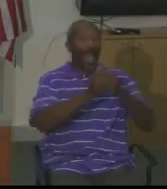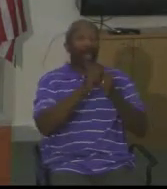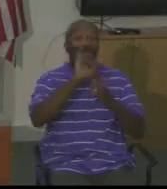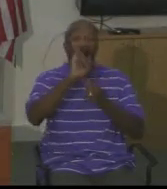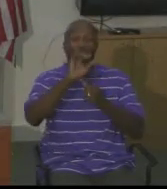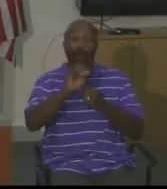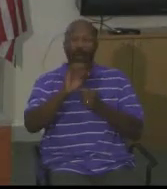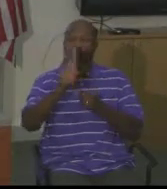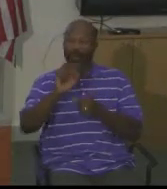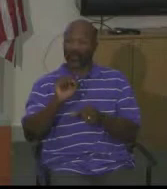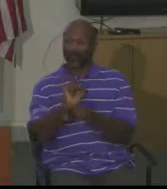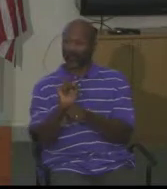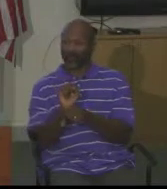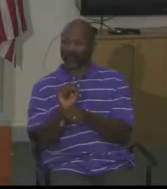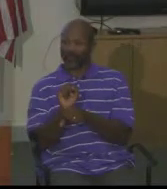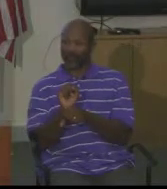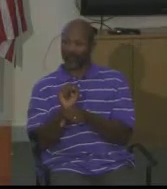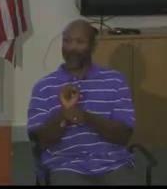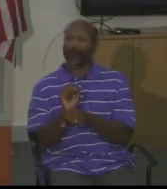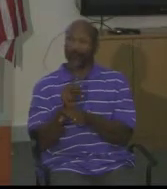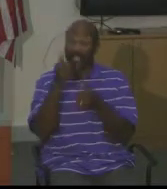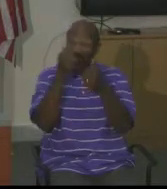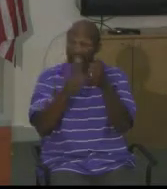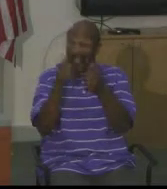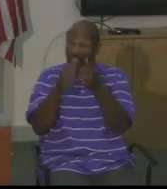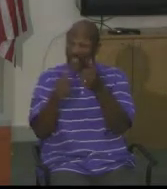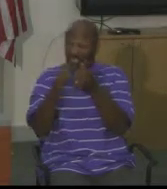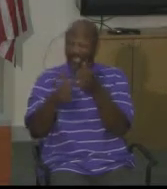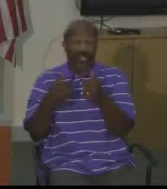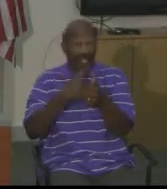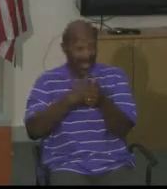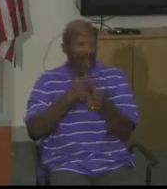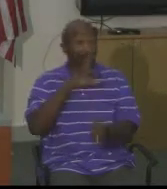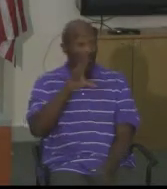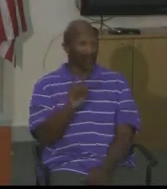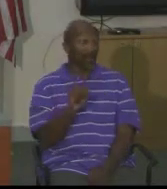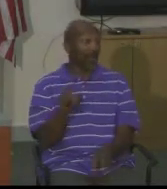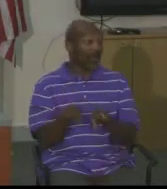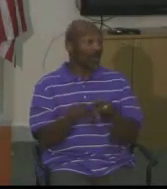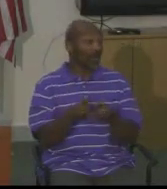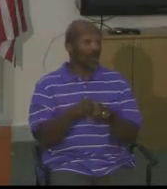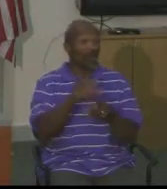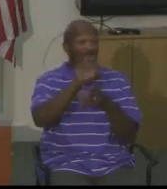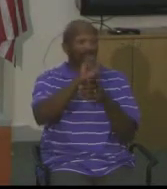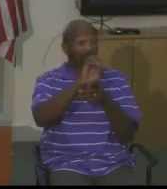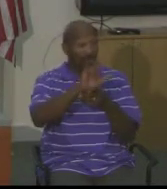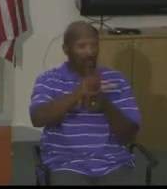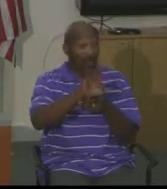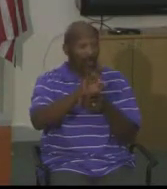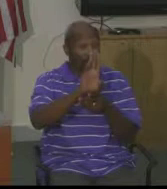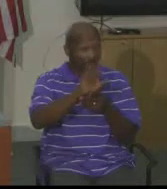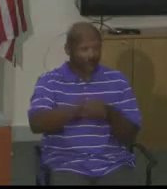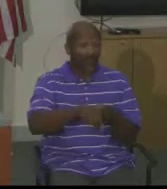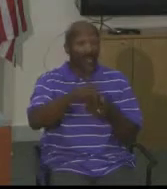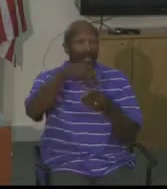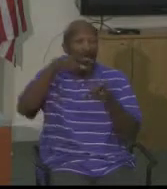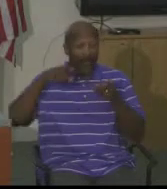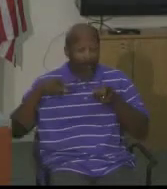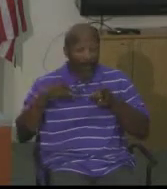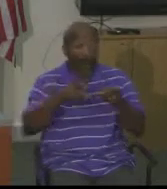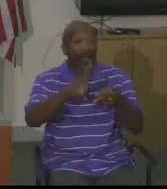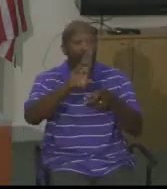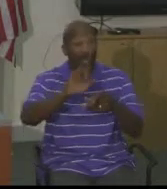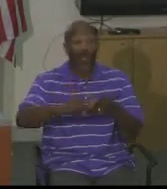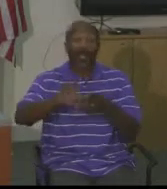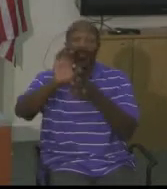buses work. So in essence, each one of these is also a bus. The serial bus, the parallel bus, the